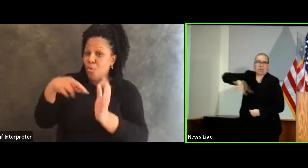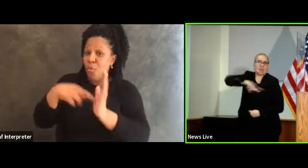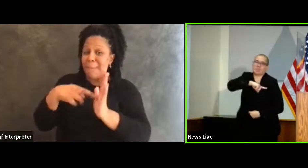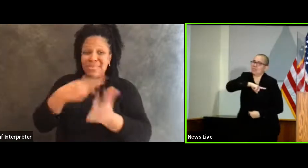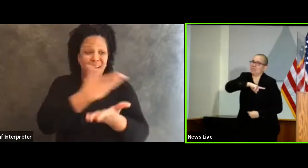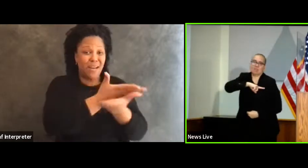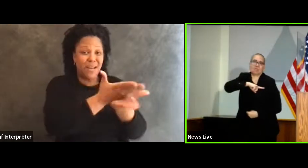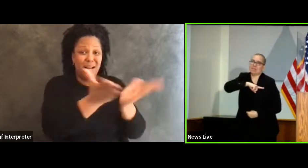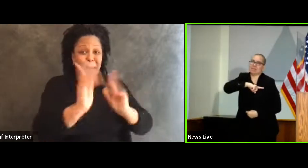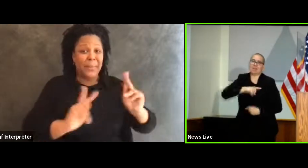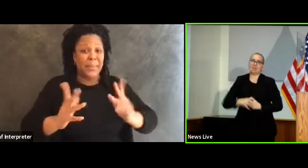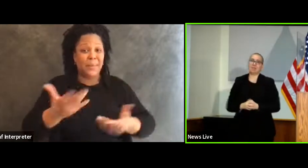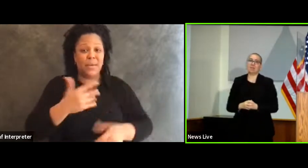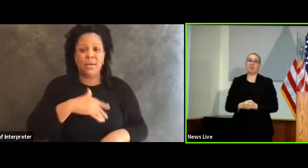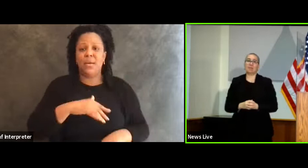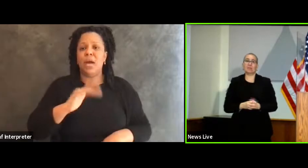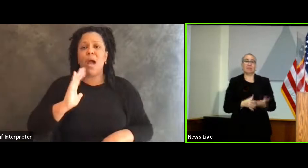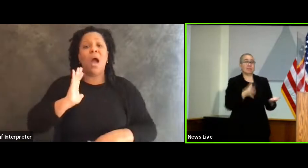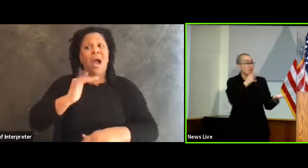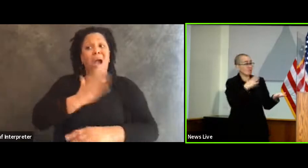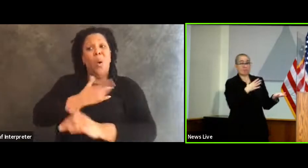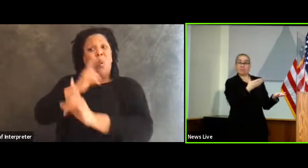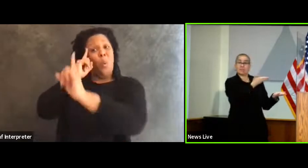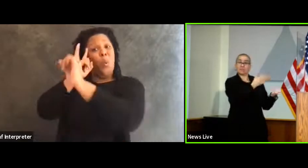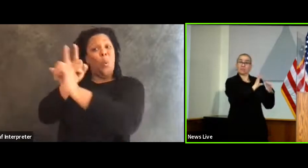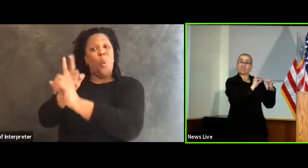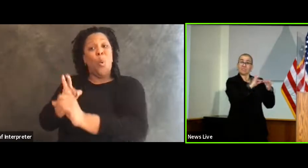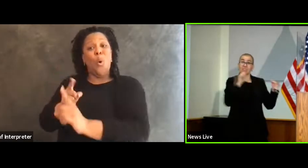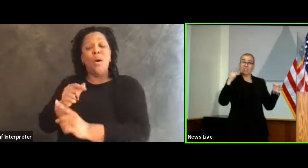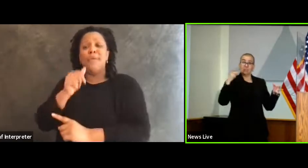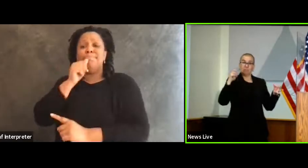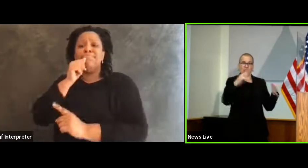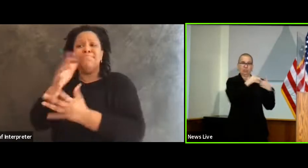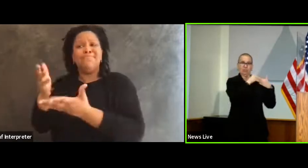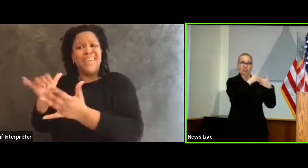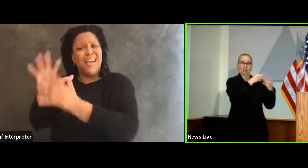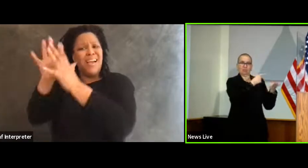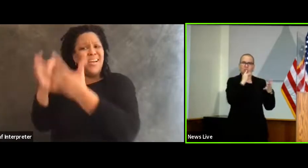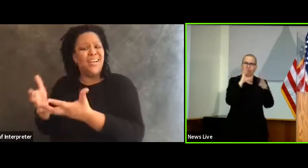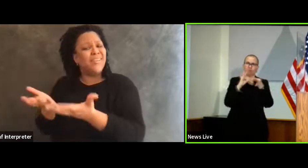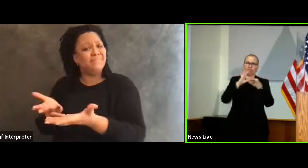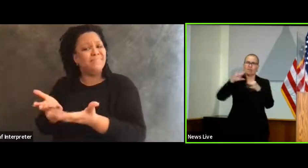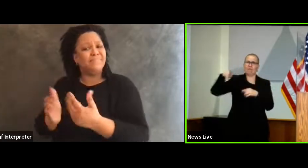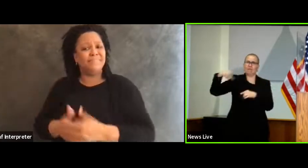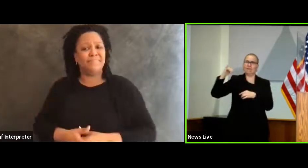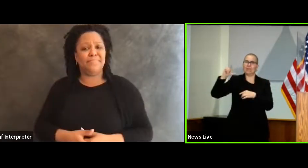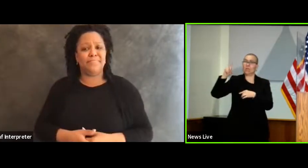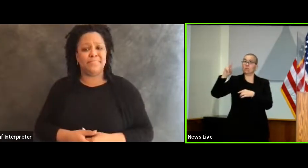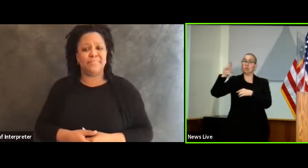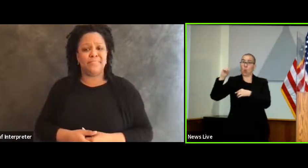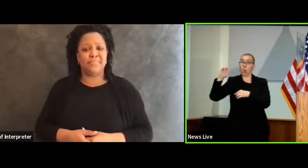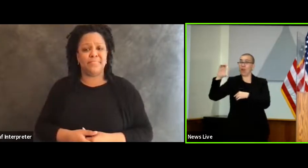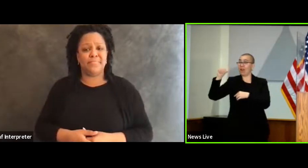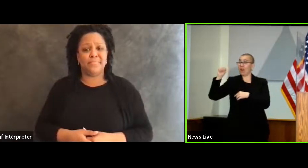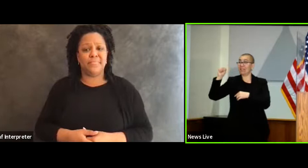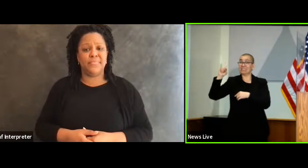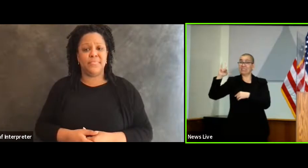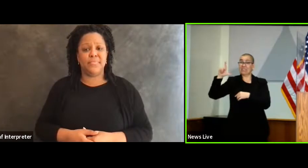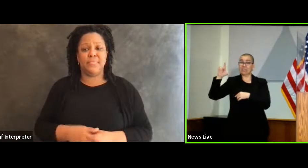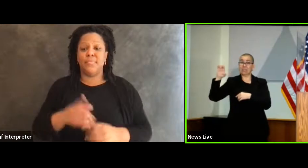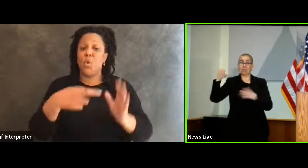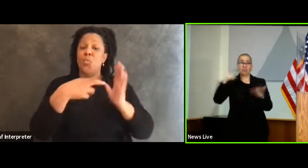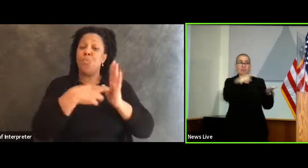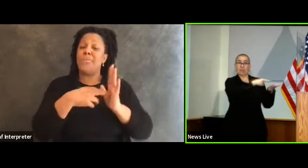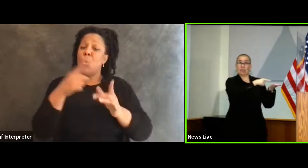Madam Speaker, when you mentioned Philando Castile and Valerie Castile, a bit off script, but that reminded